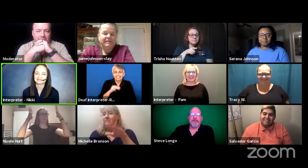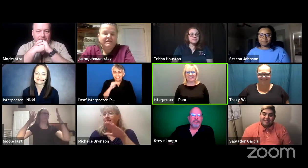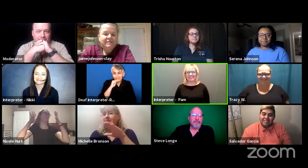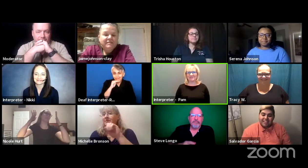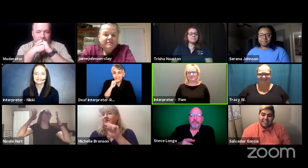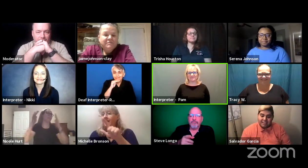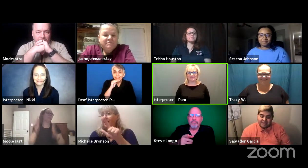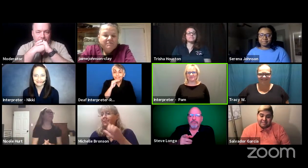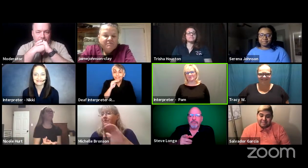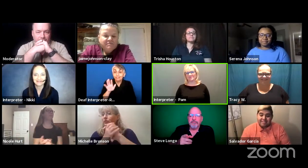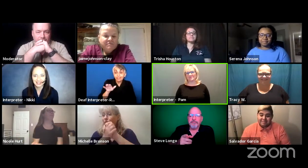Yay.